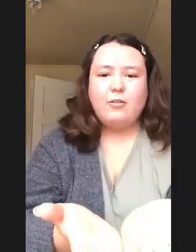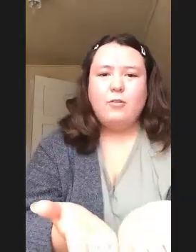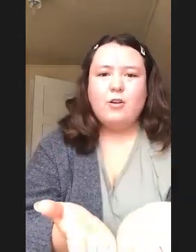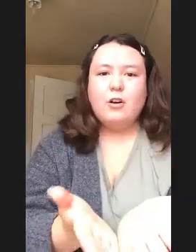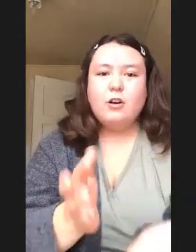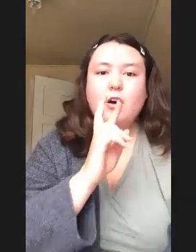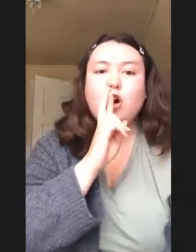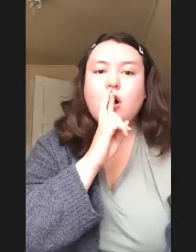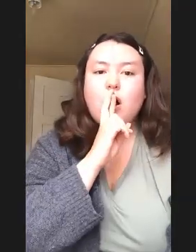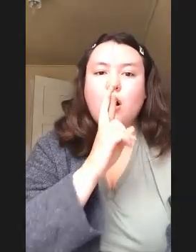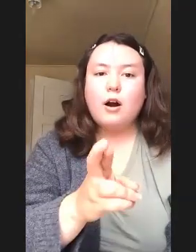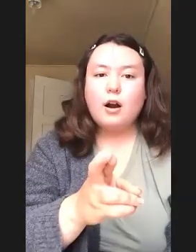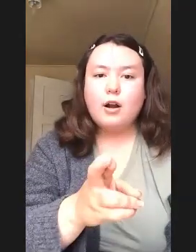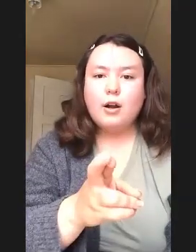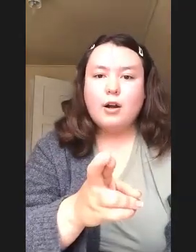how are